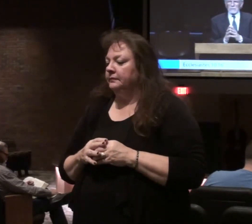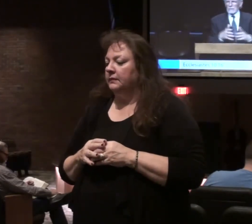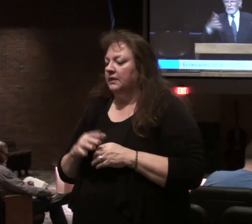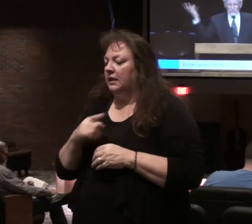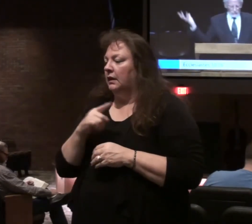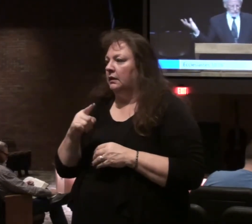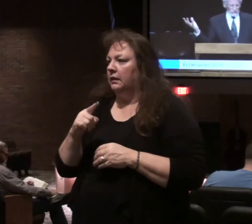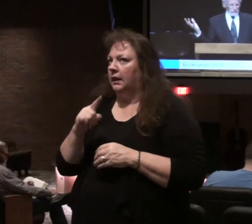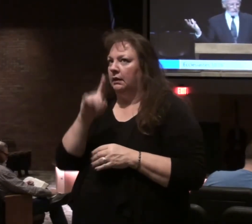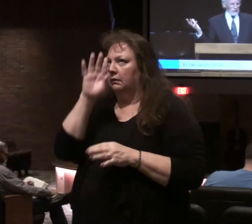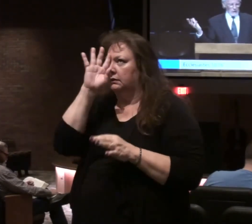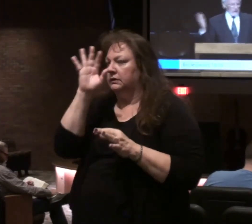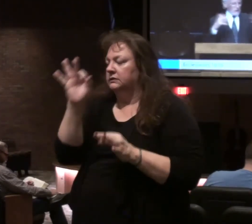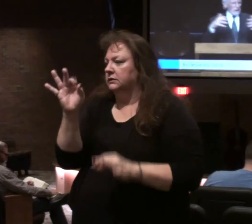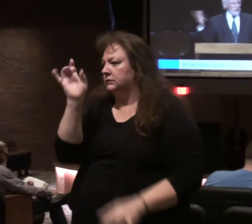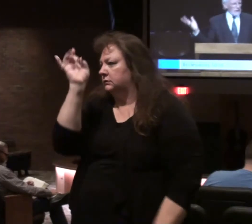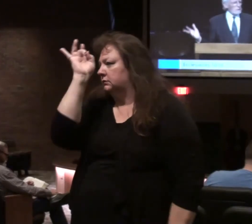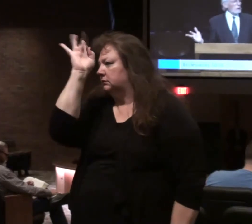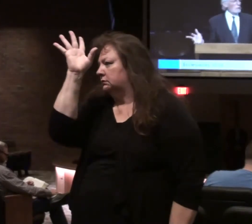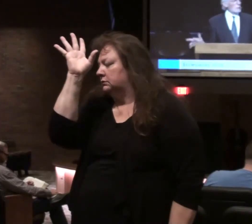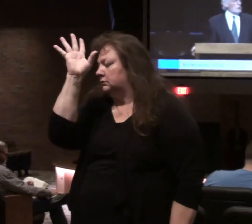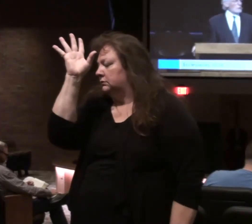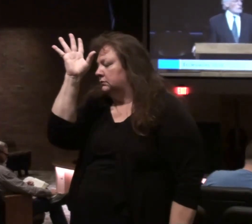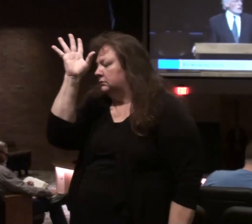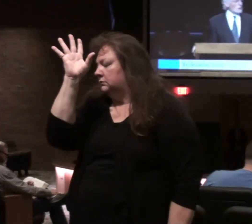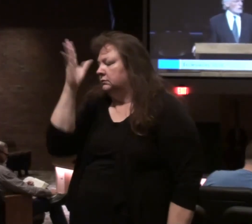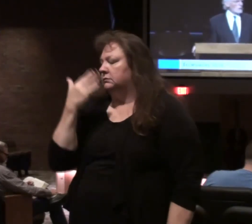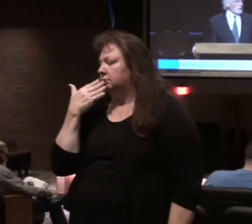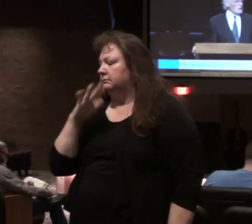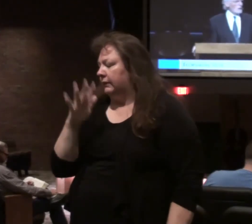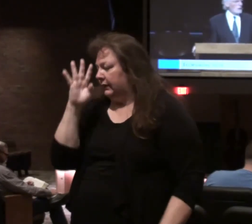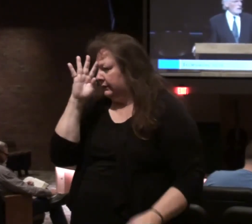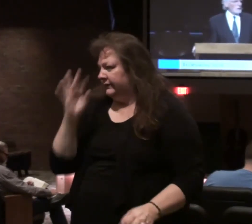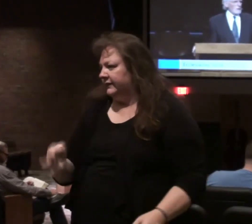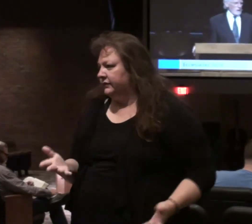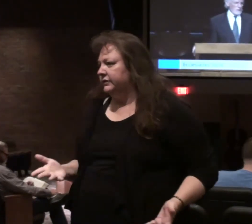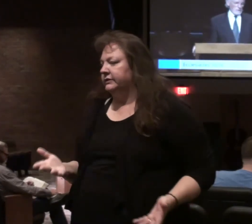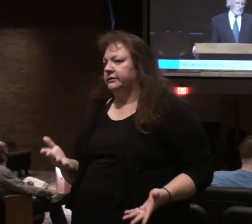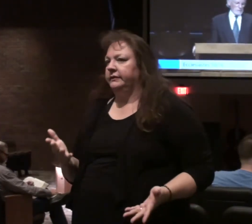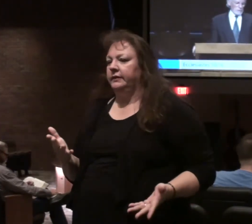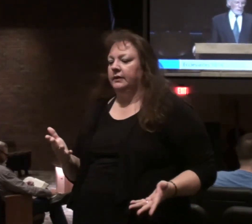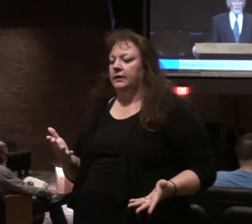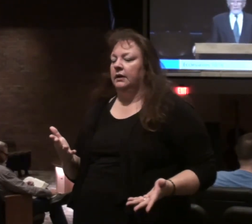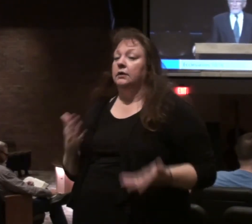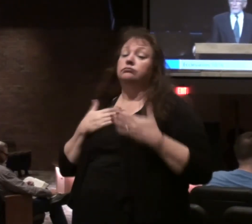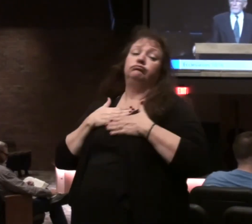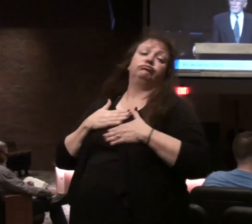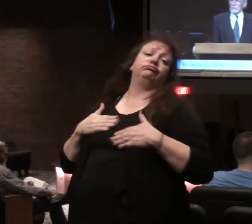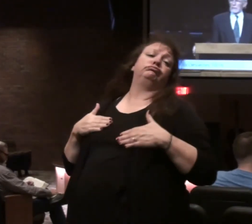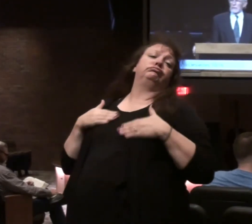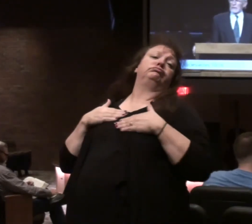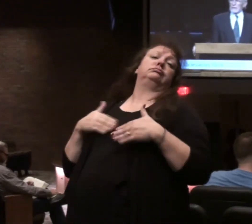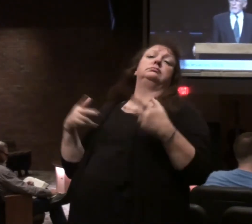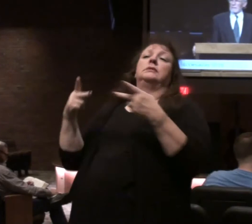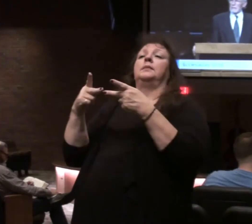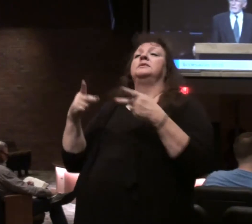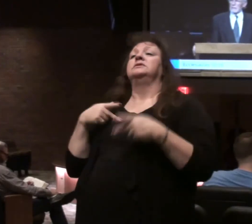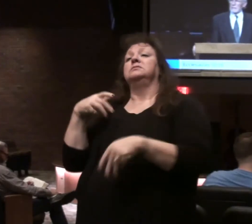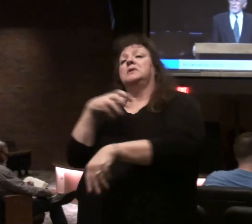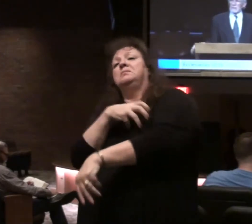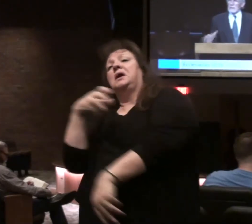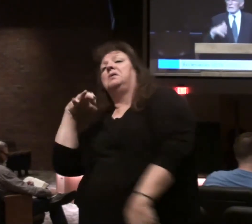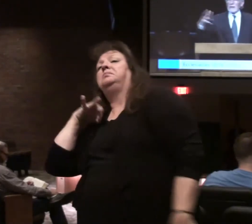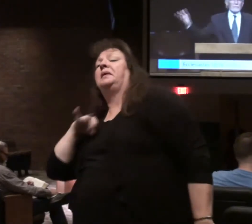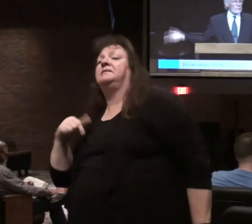So their decisions are ad hoc and poor decisions, and they're enjoying their position and the benefits